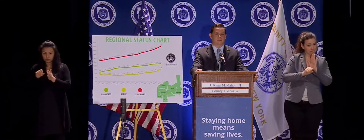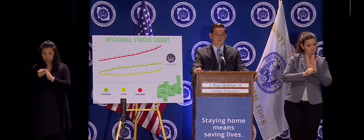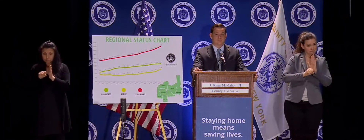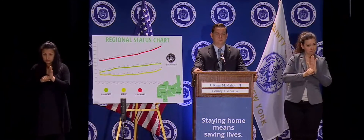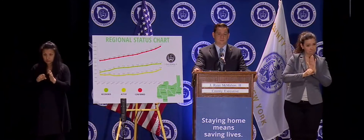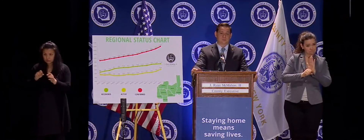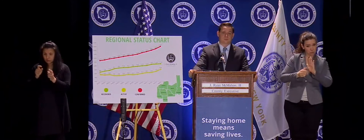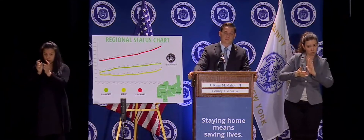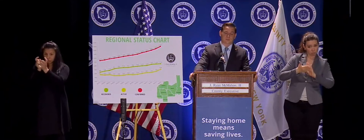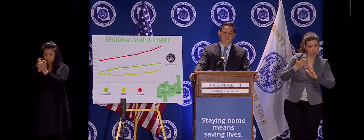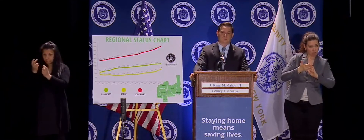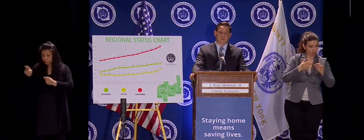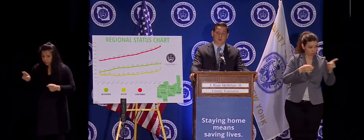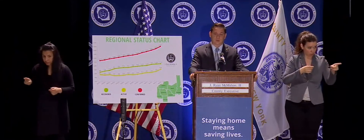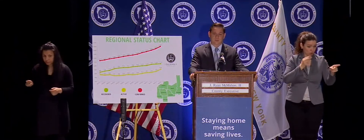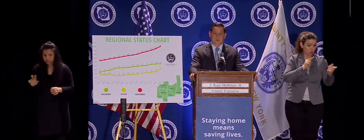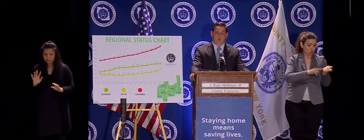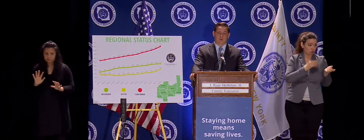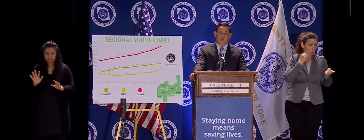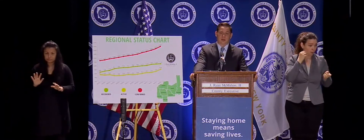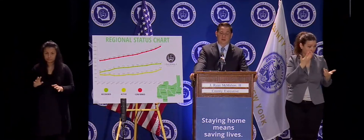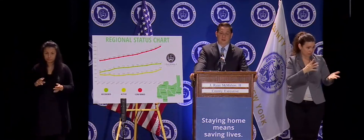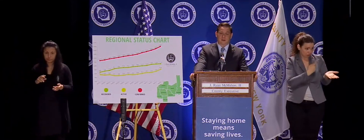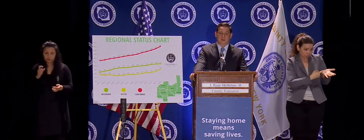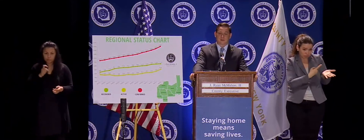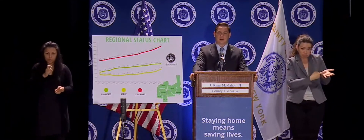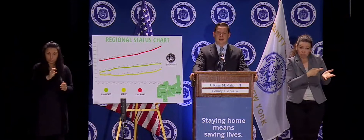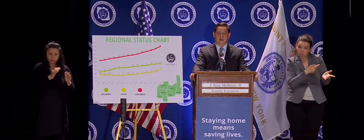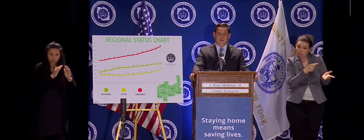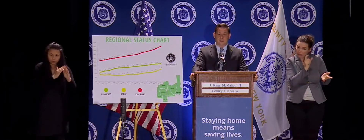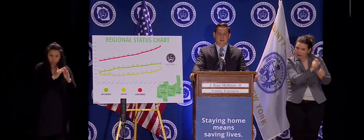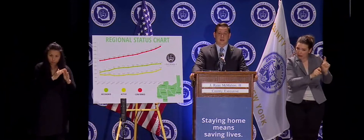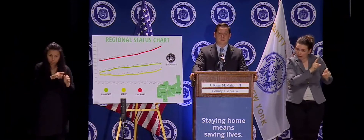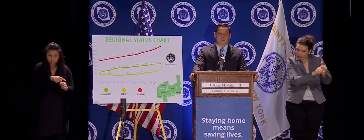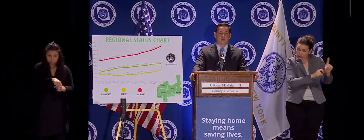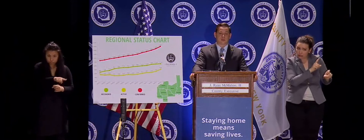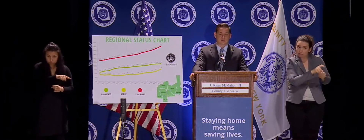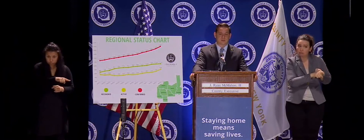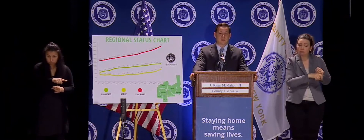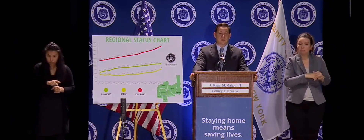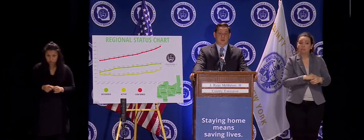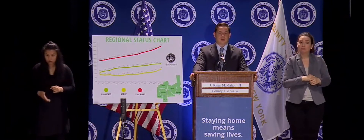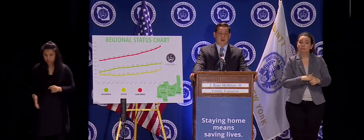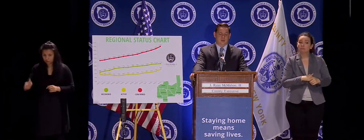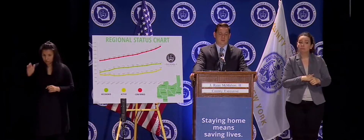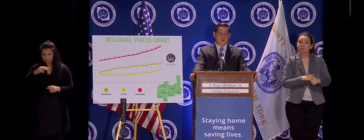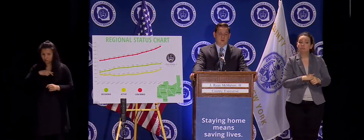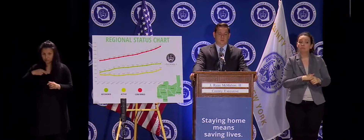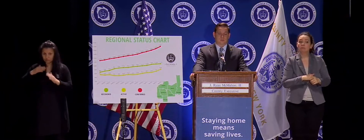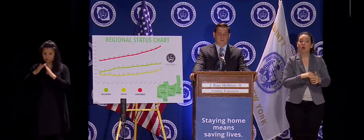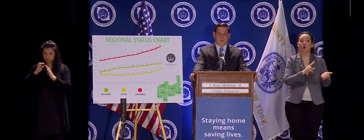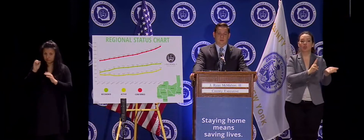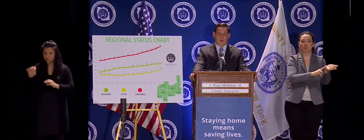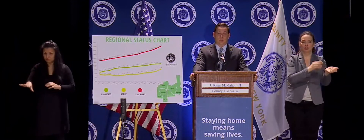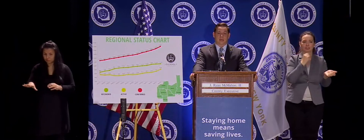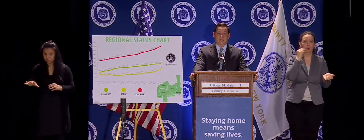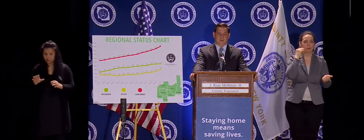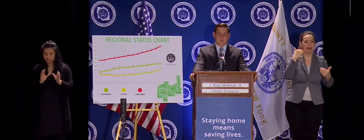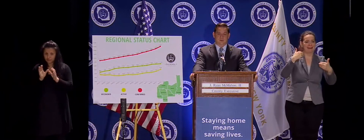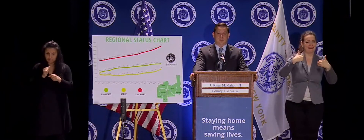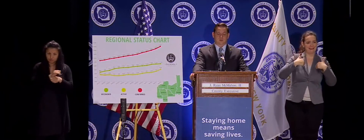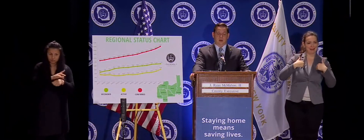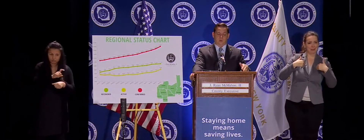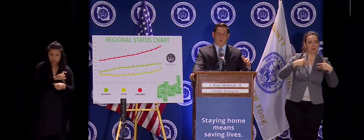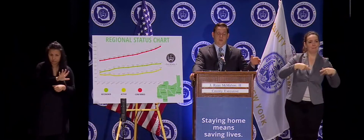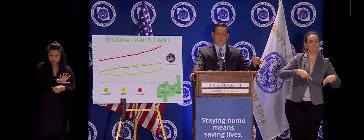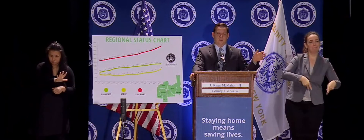do that. So they weren't doing anything against their guidelines. They can actually do this. So we don't like it.